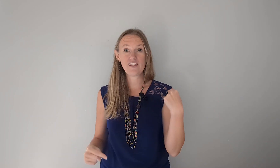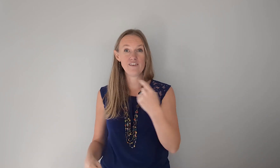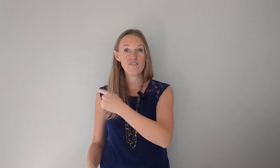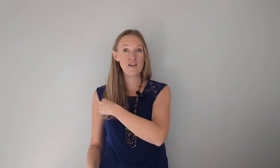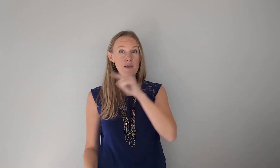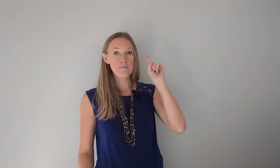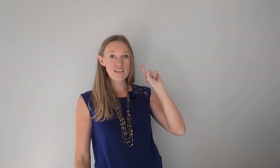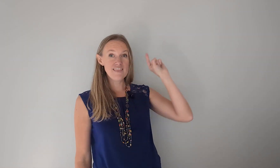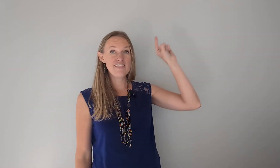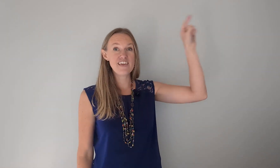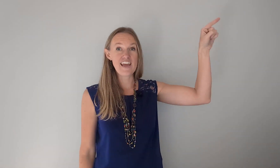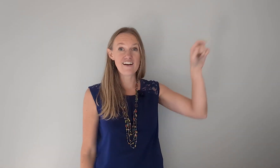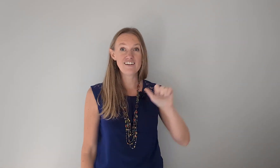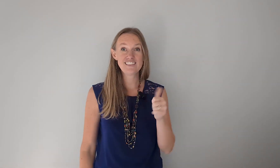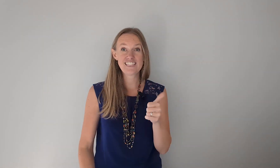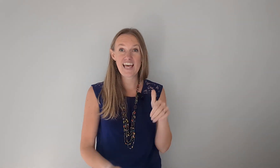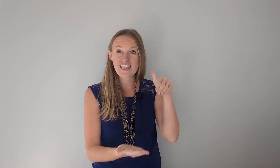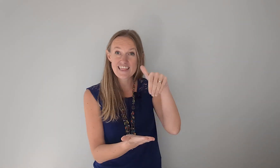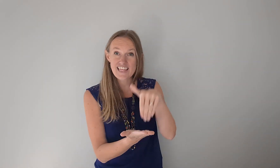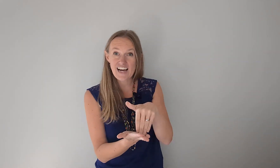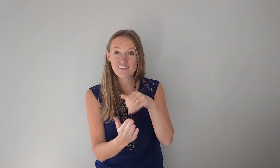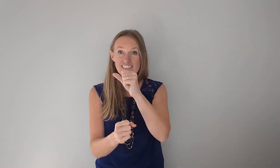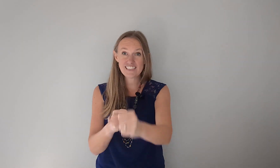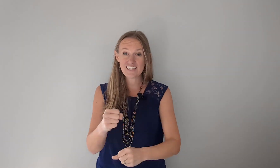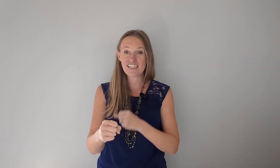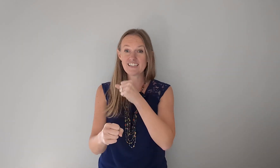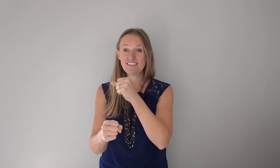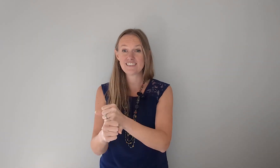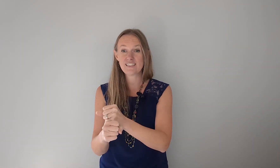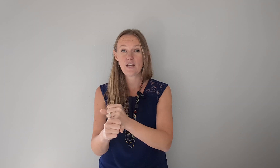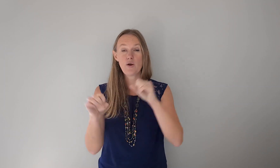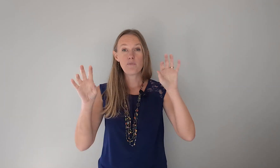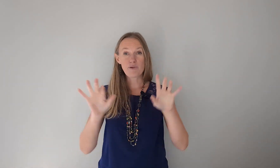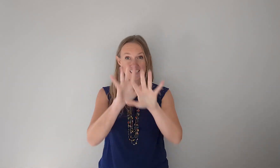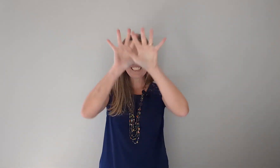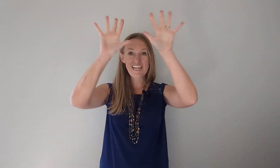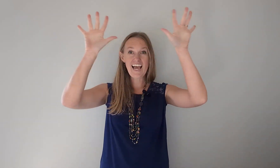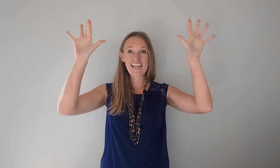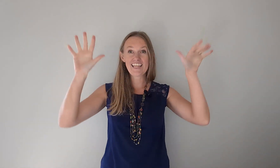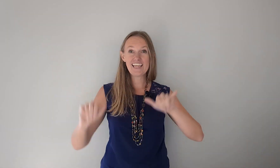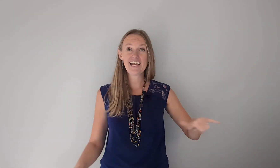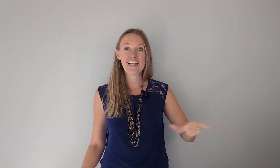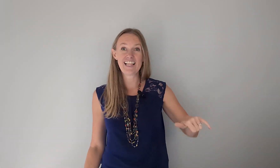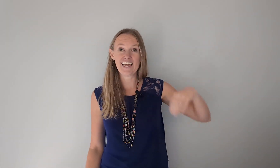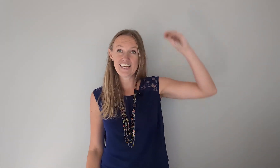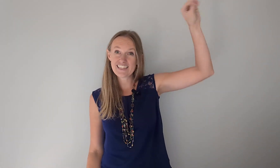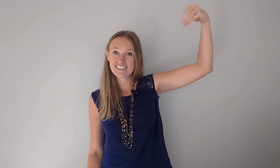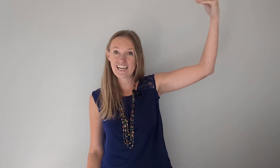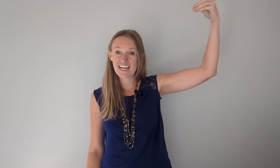we've been there 10,000 years, bright shining like the